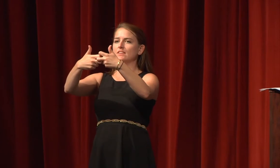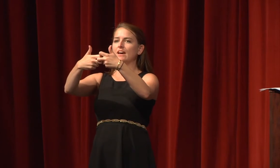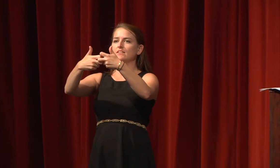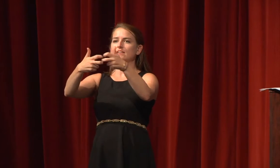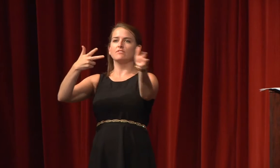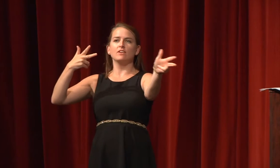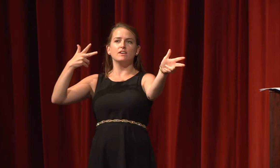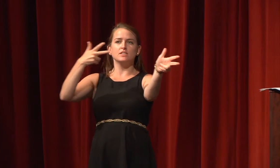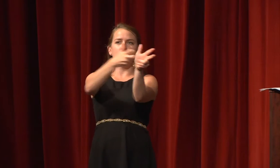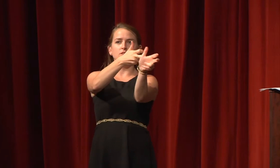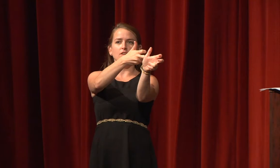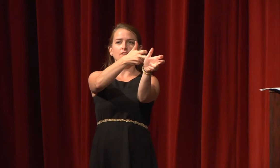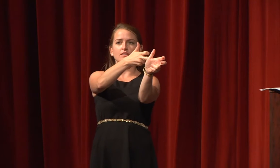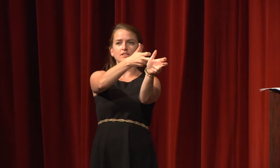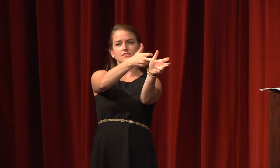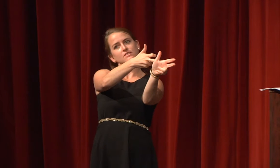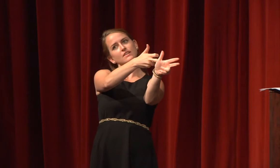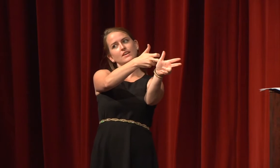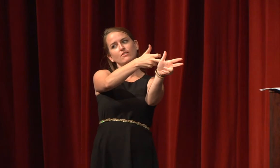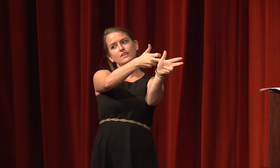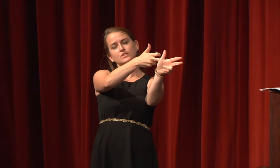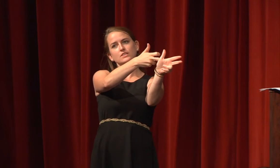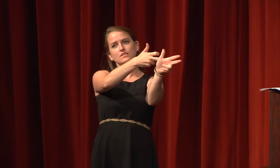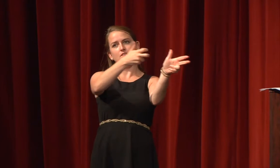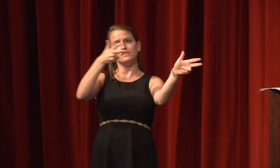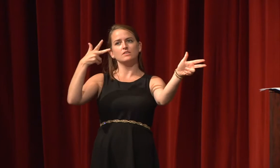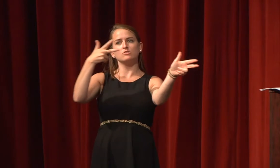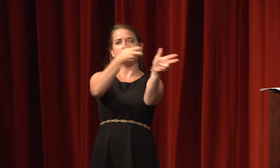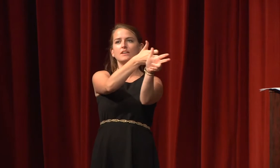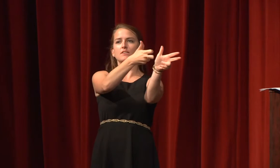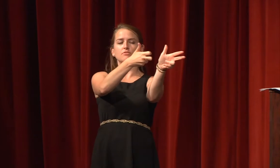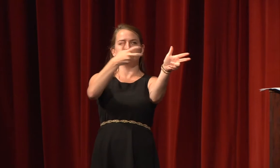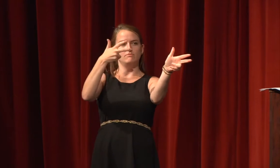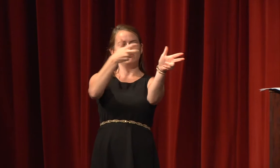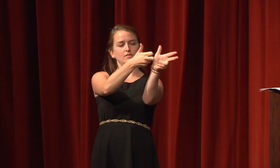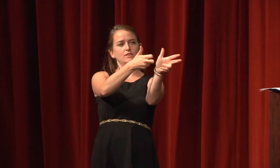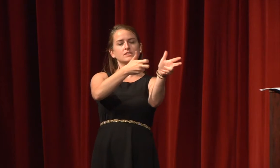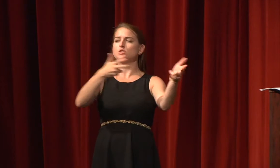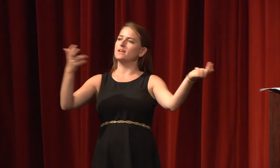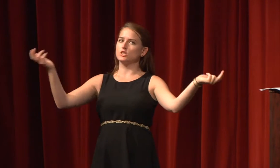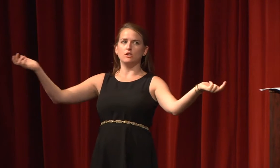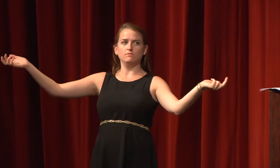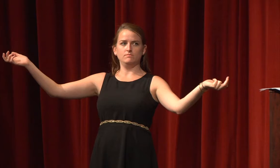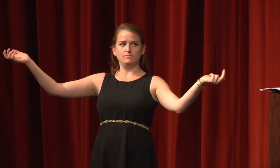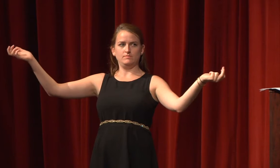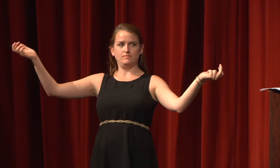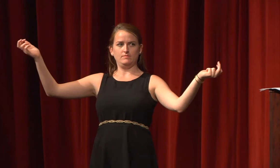that. If they run into each other like this, then they run into, you just kind of situational.